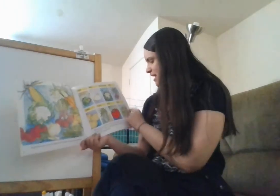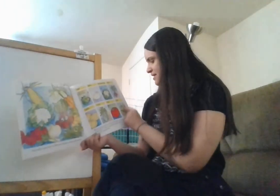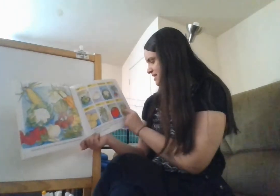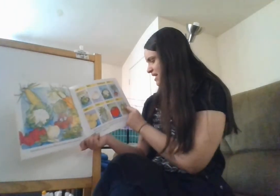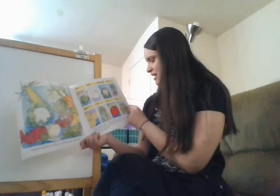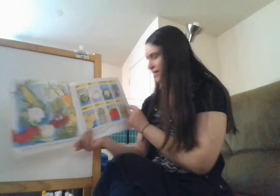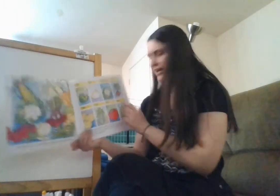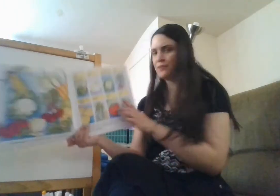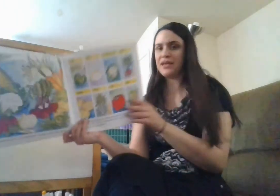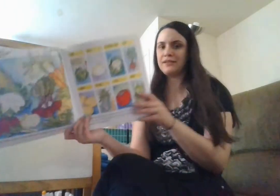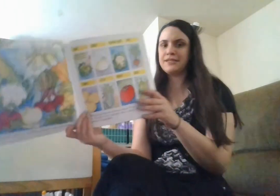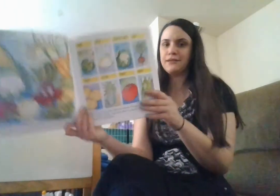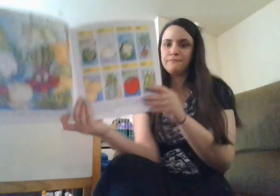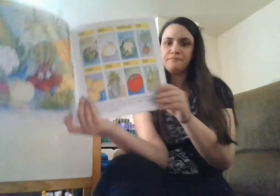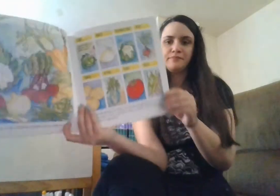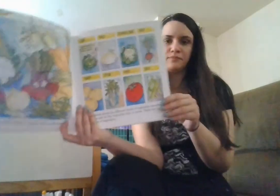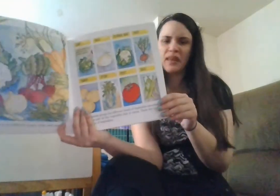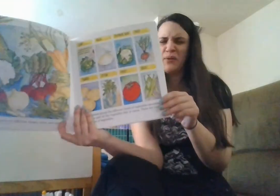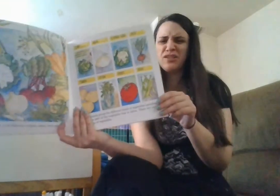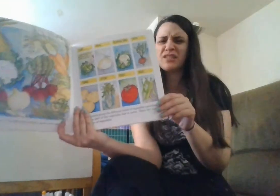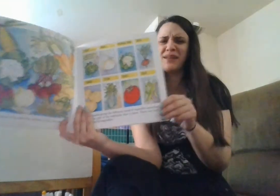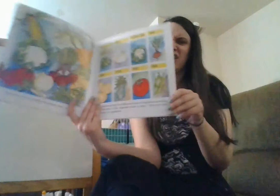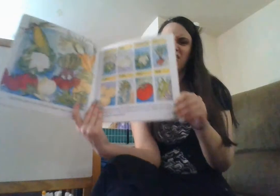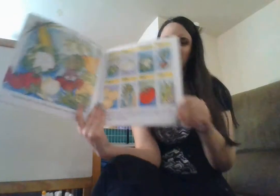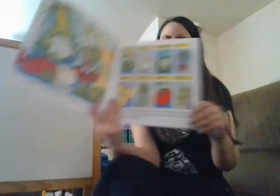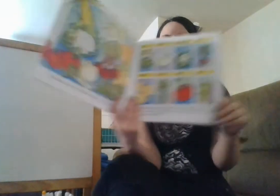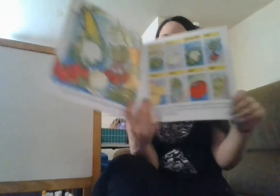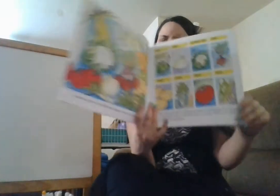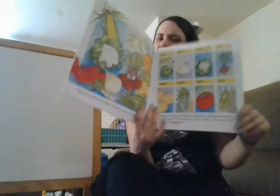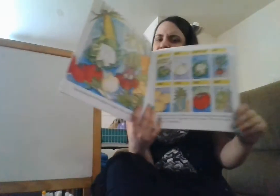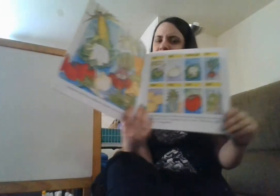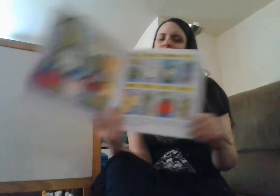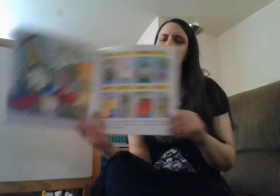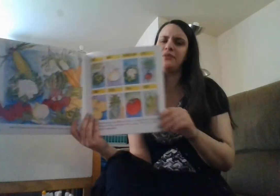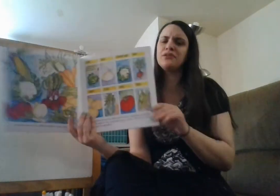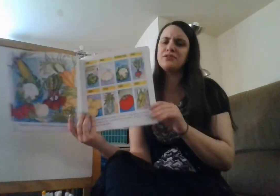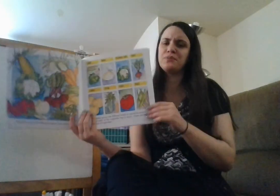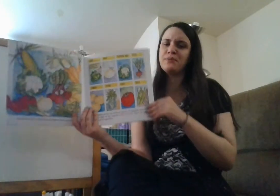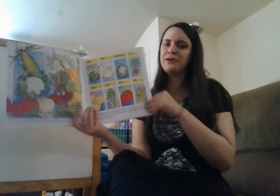the seeds like beets. We talked about that a lot already, but you guys already know that. You're super smart.